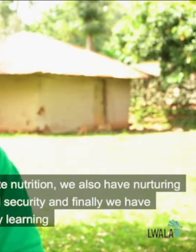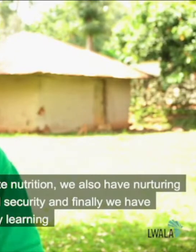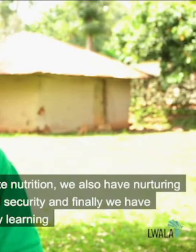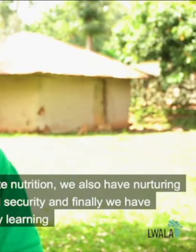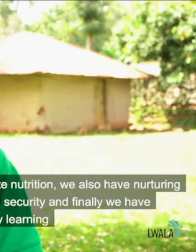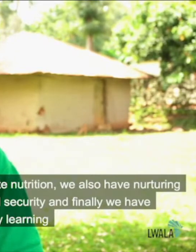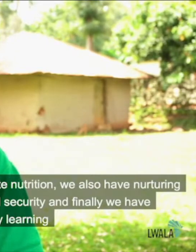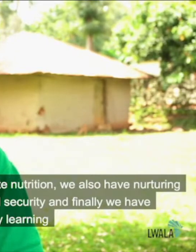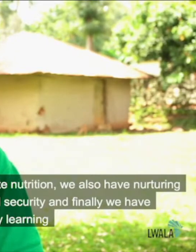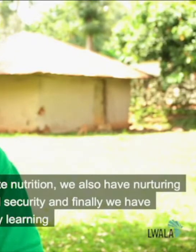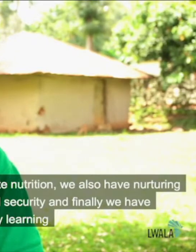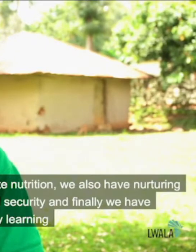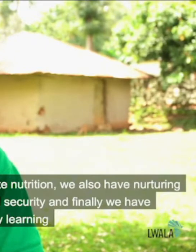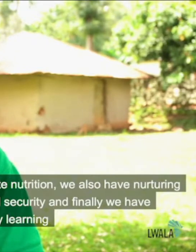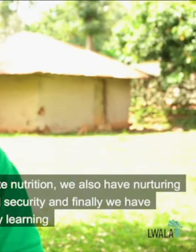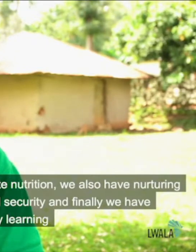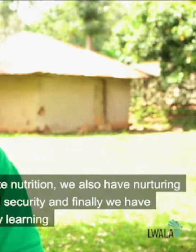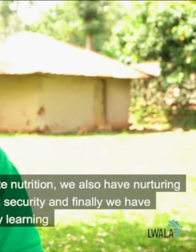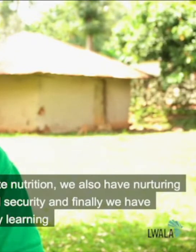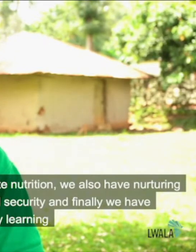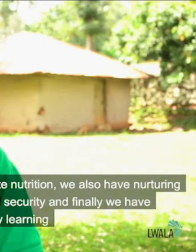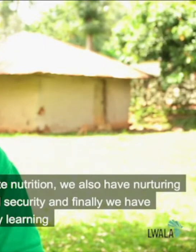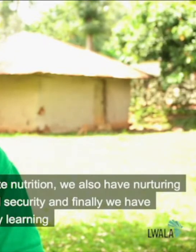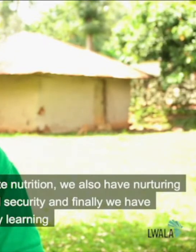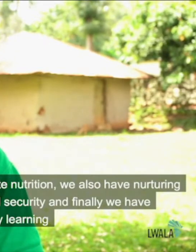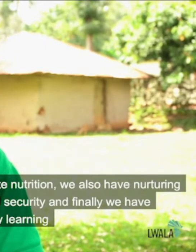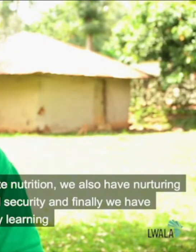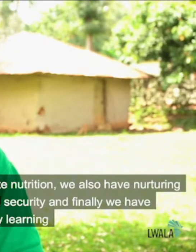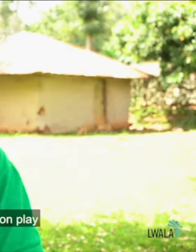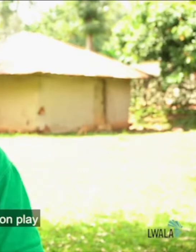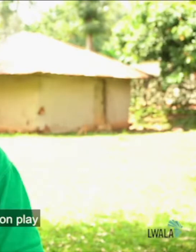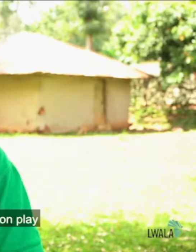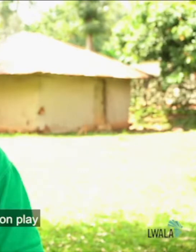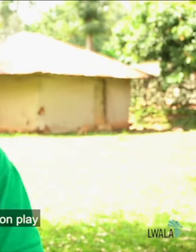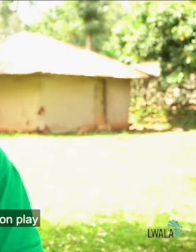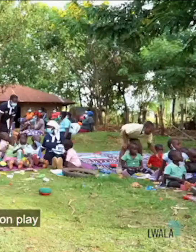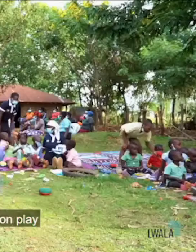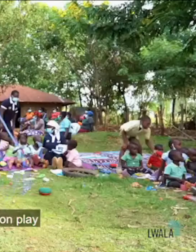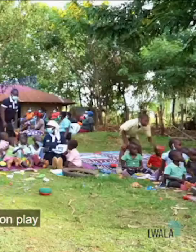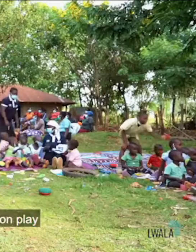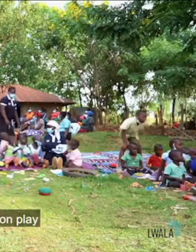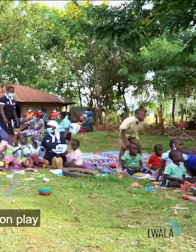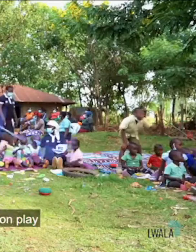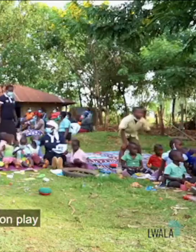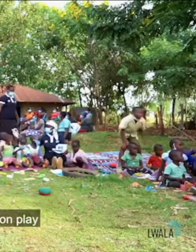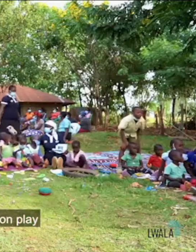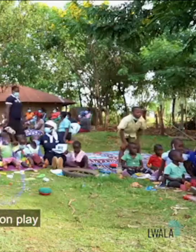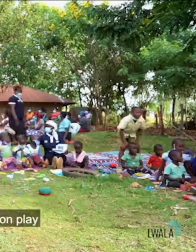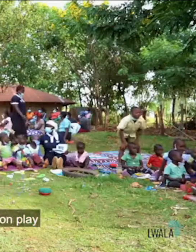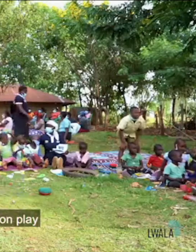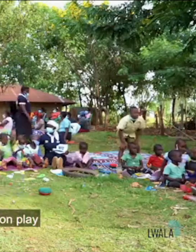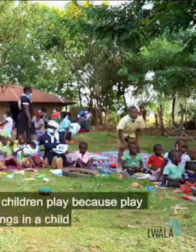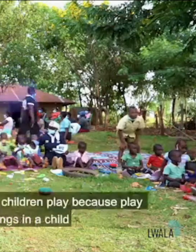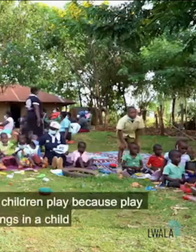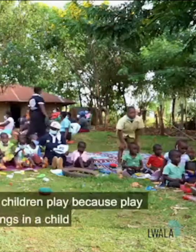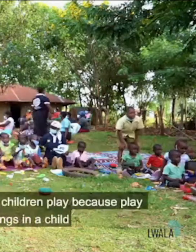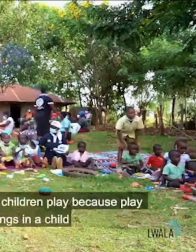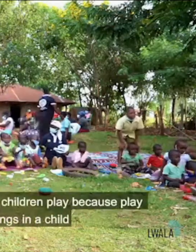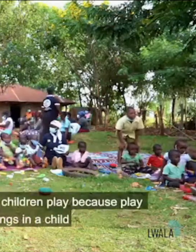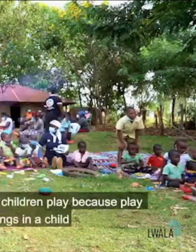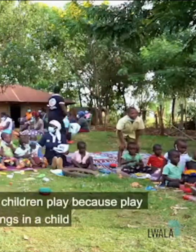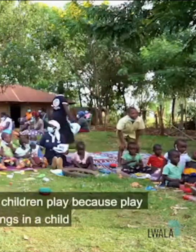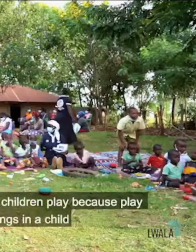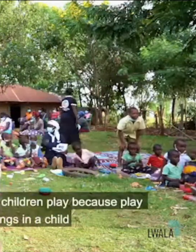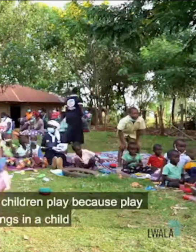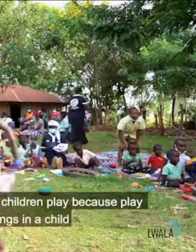then finally we have opportunity for early learning, where we measure on play. Yeah, we